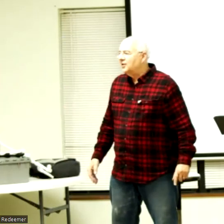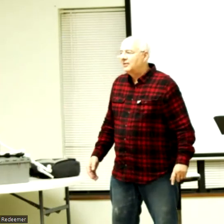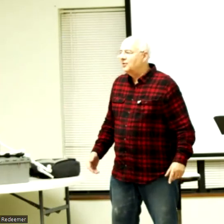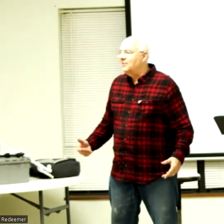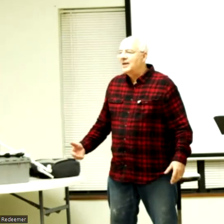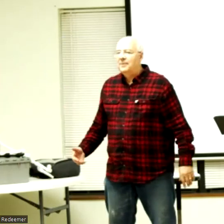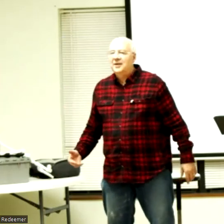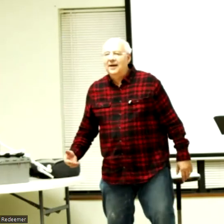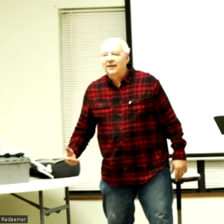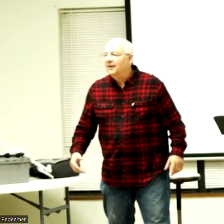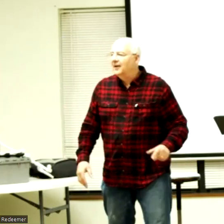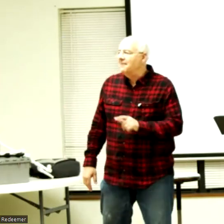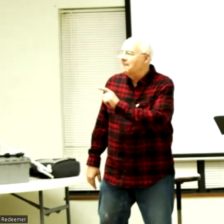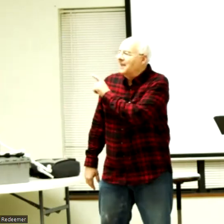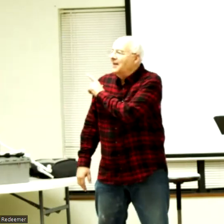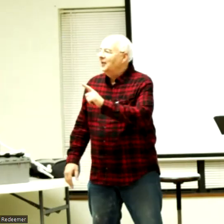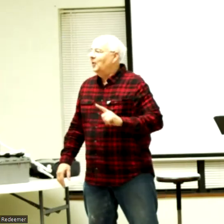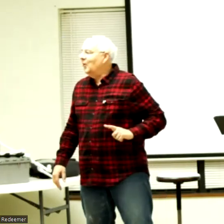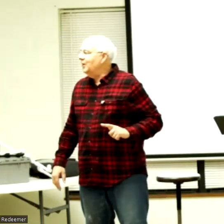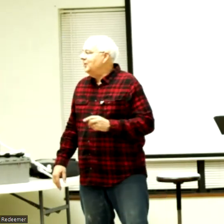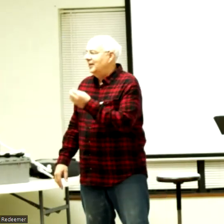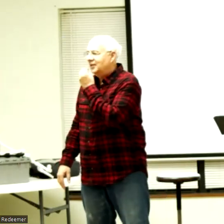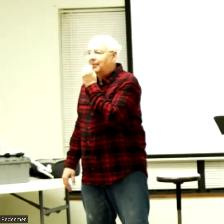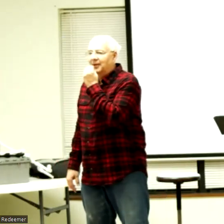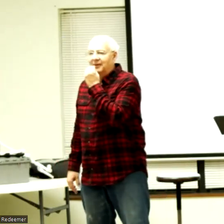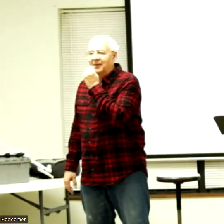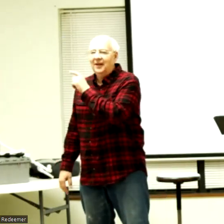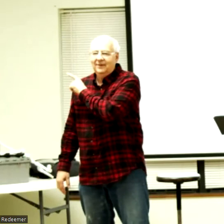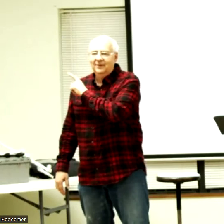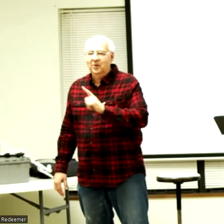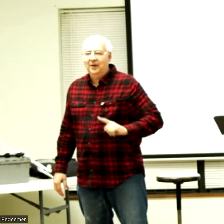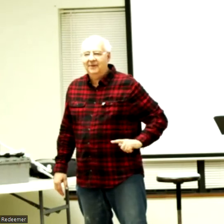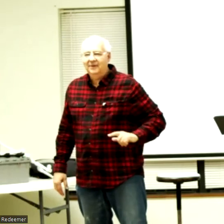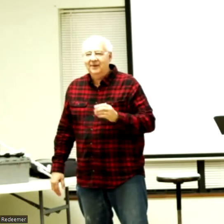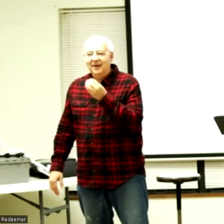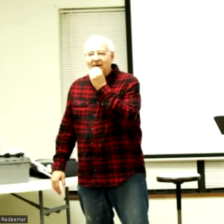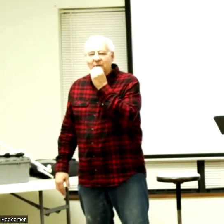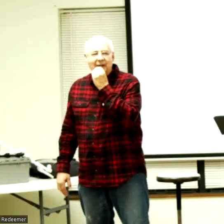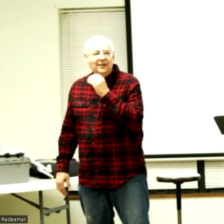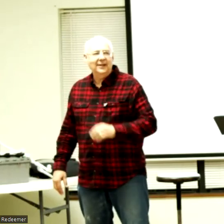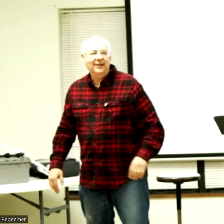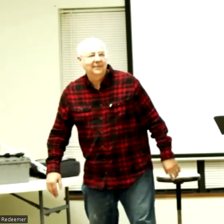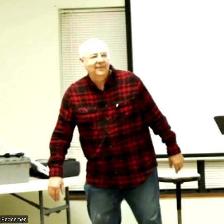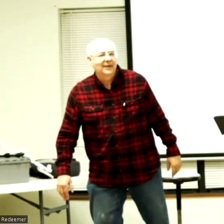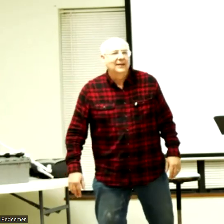just screwed me up entirely. Okay. Lord's Supper. Okay. Doing it Nara's way. Okay.